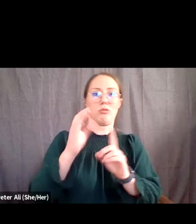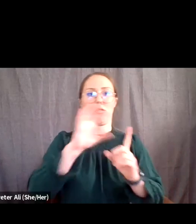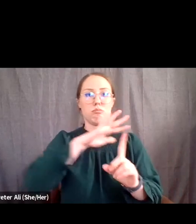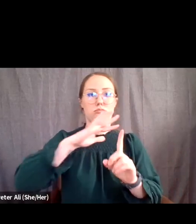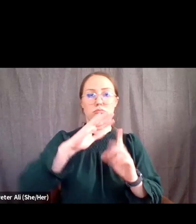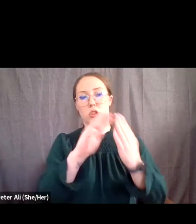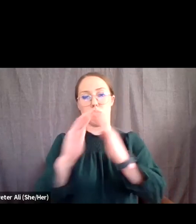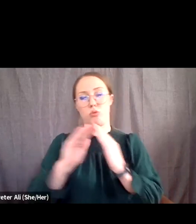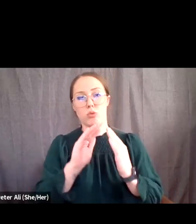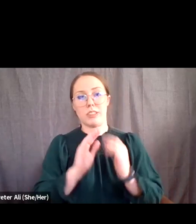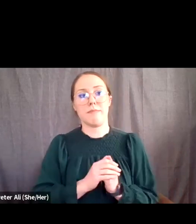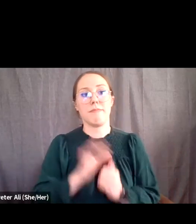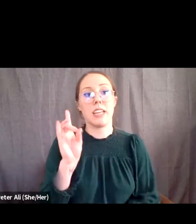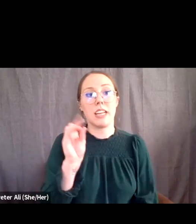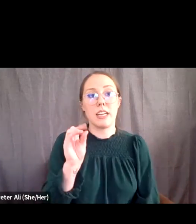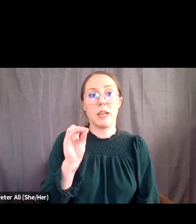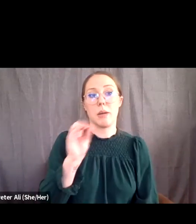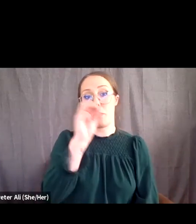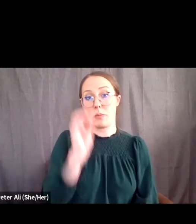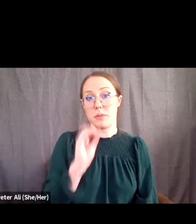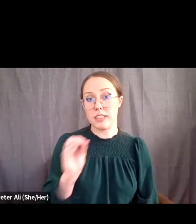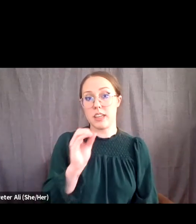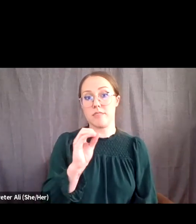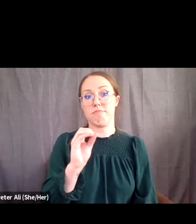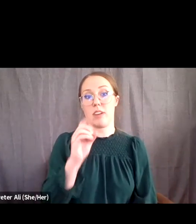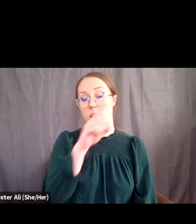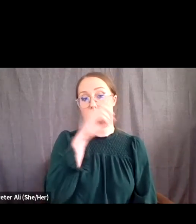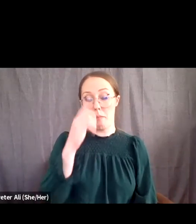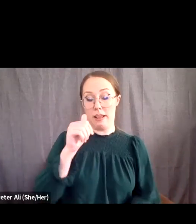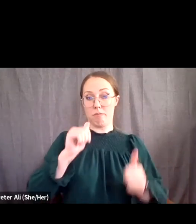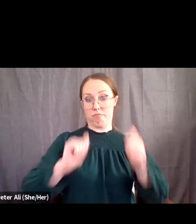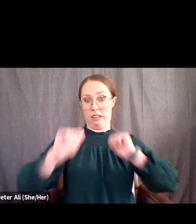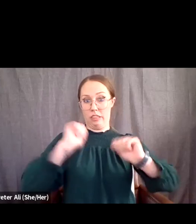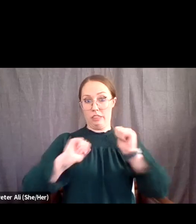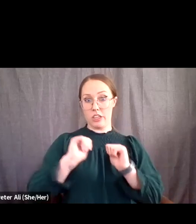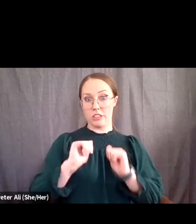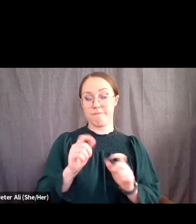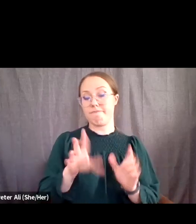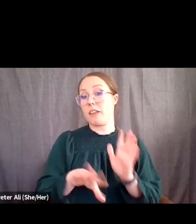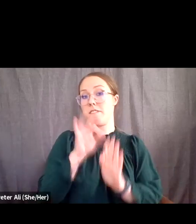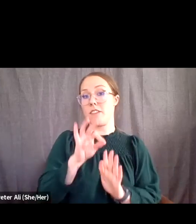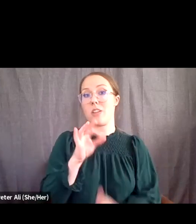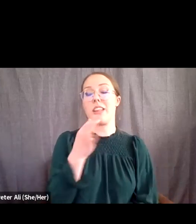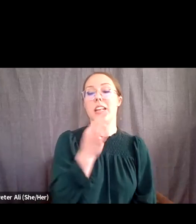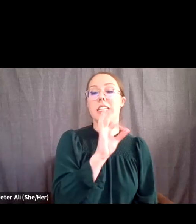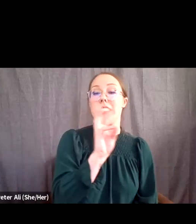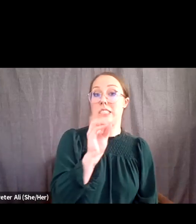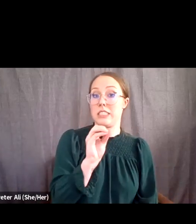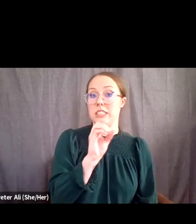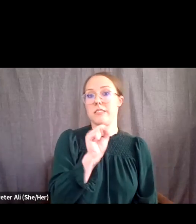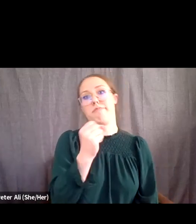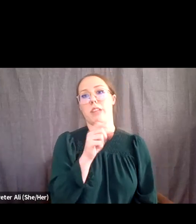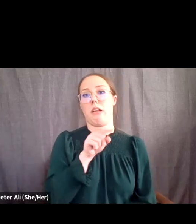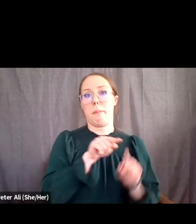87% of African American theaters, for example, founded in the 1960s and beyond, 87% had to close